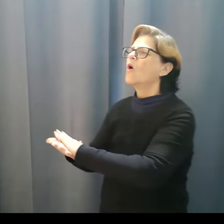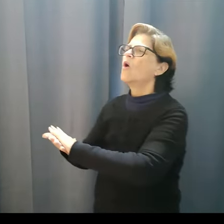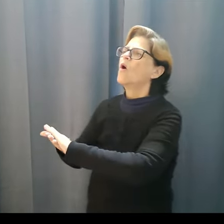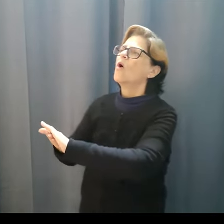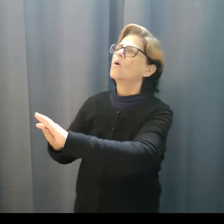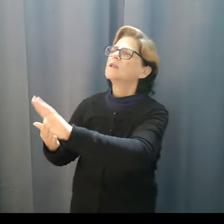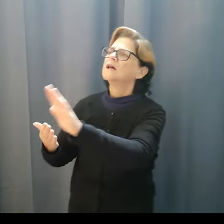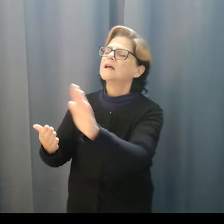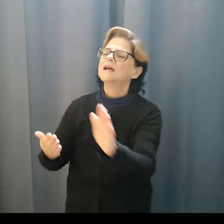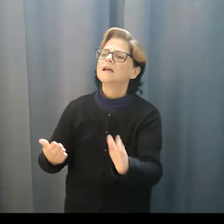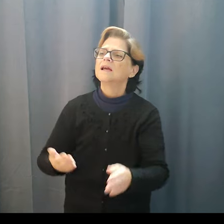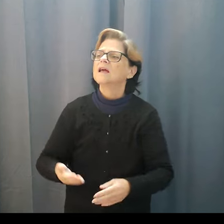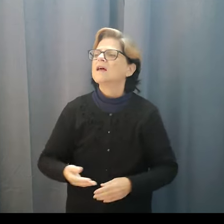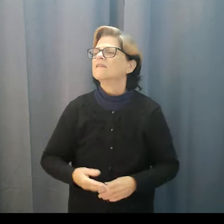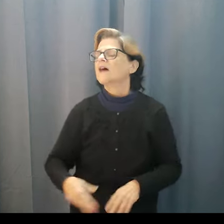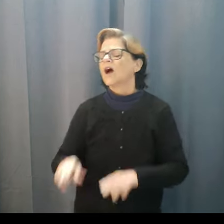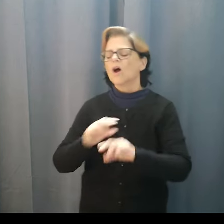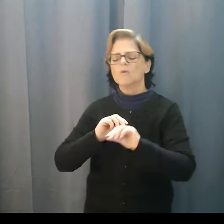holy.